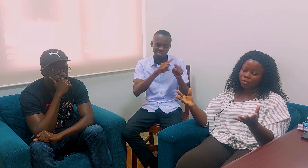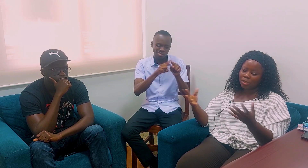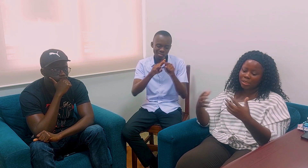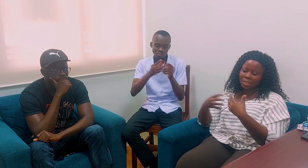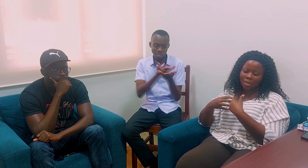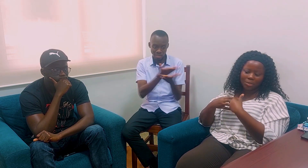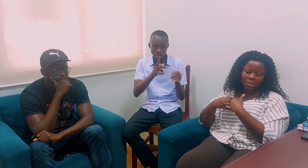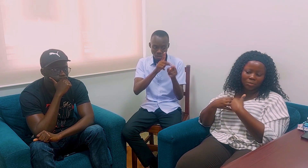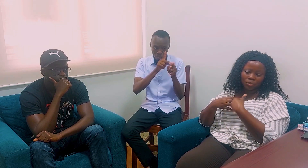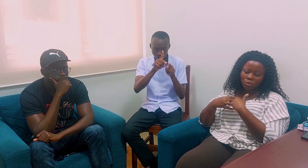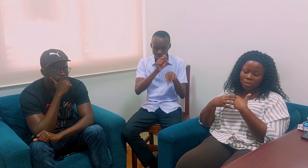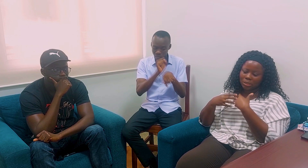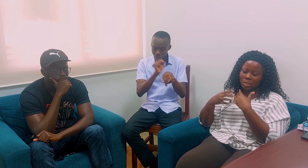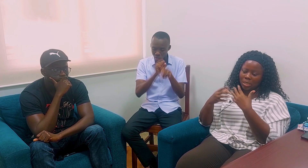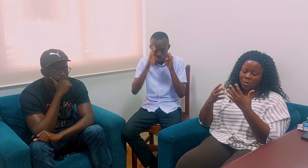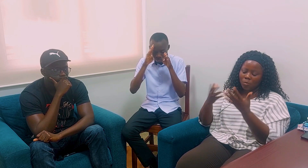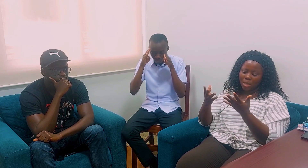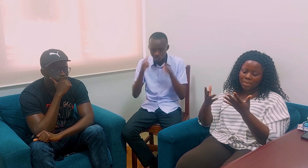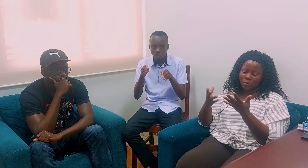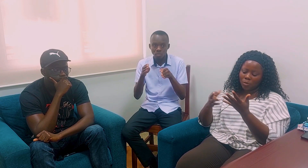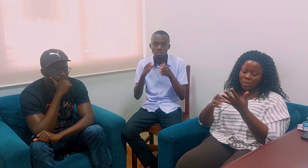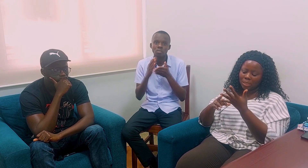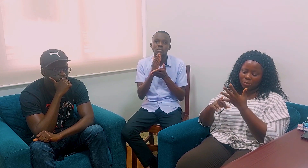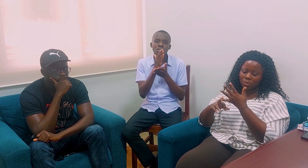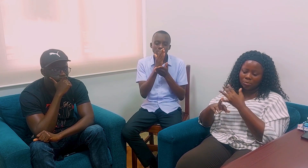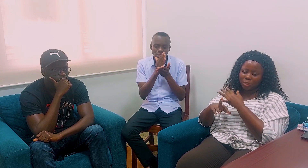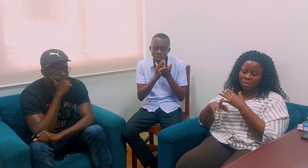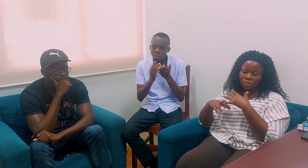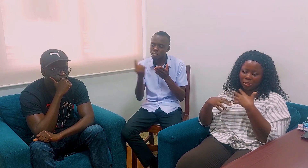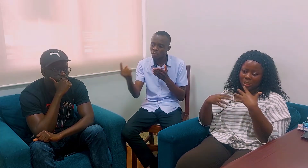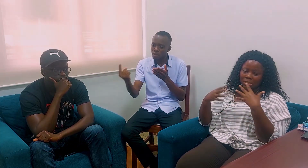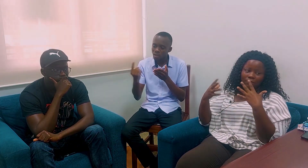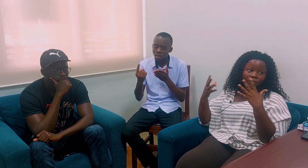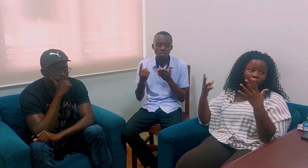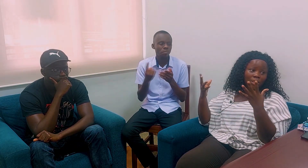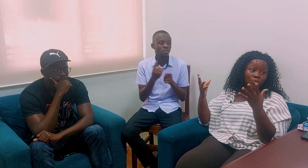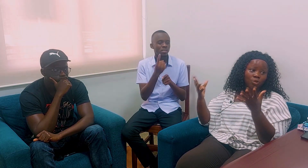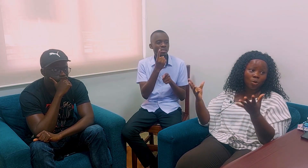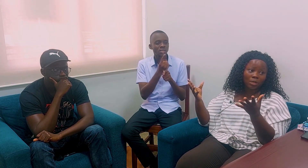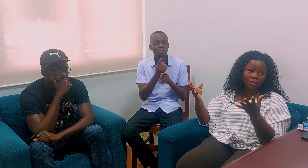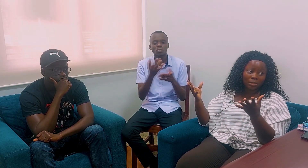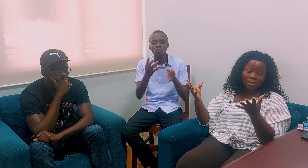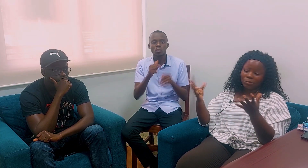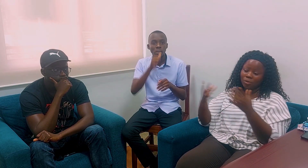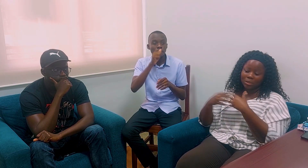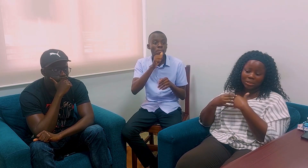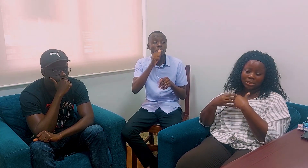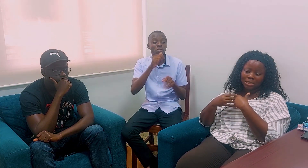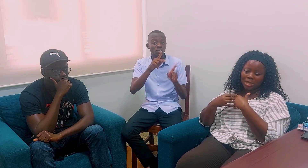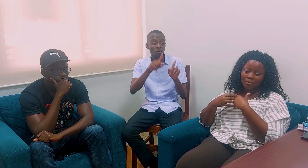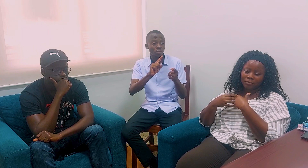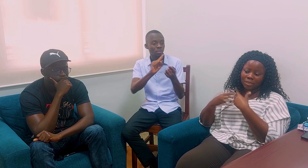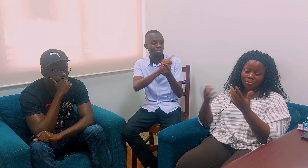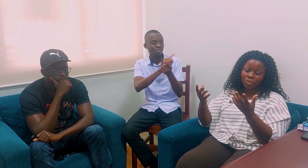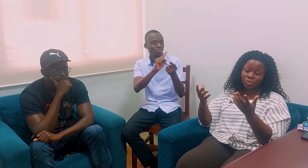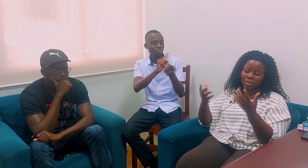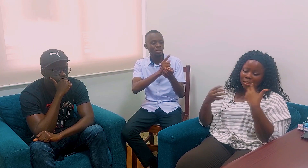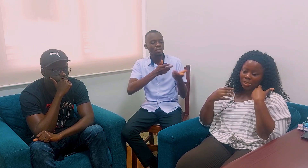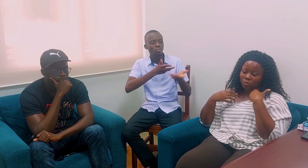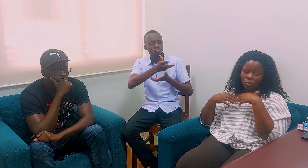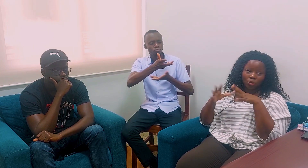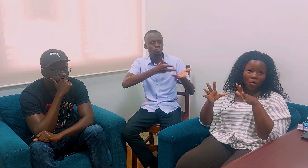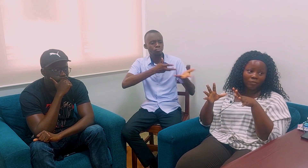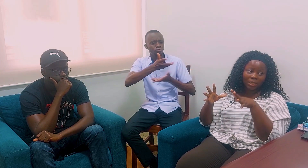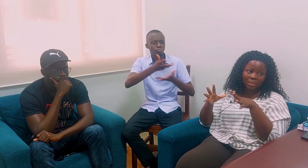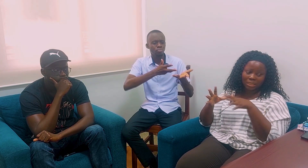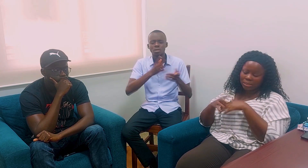Some too just come in because one, they want anonymity to just feel free and talk because they have some issue they